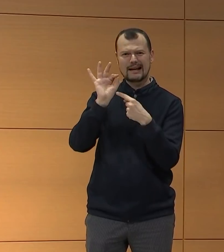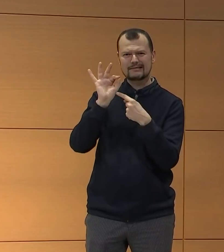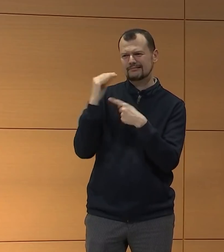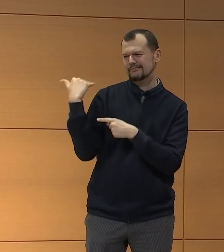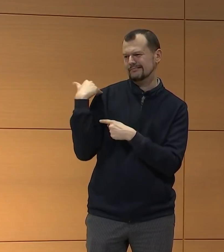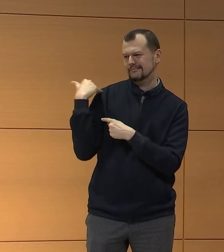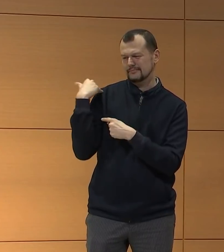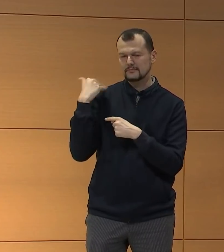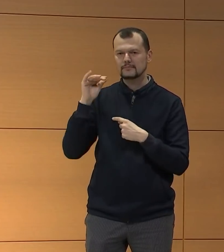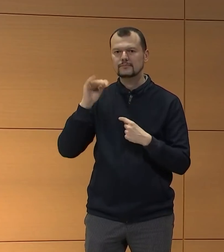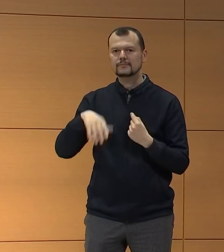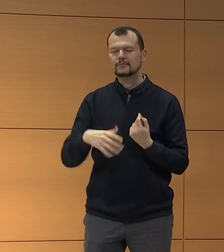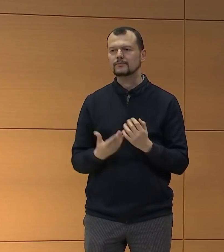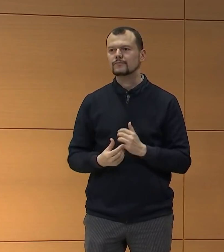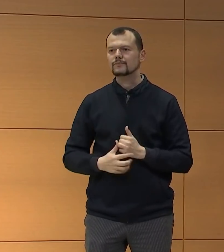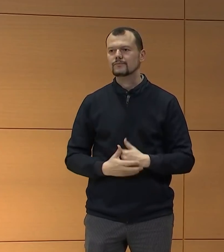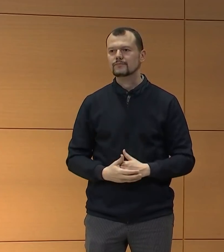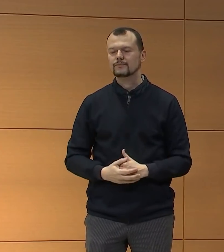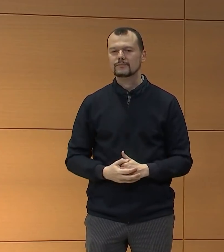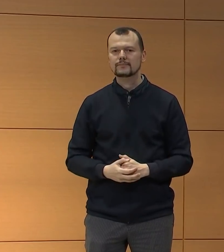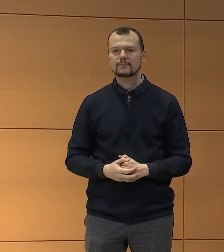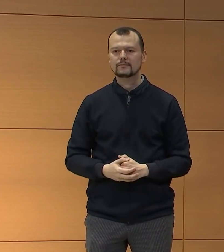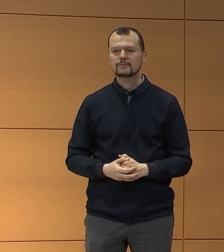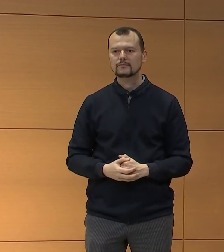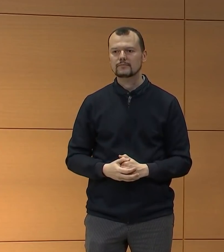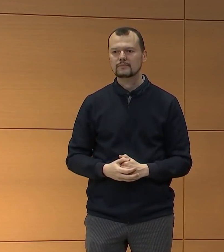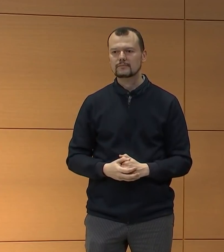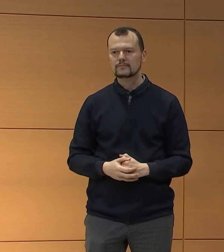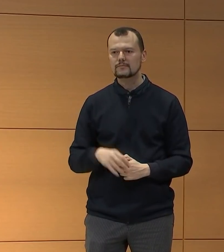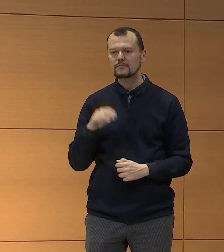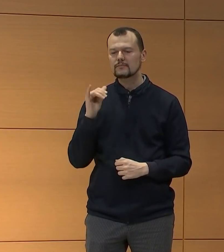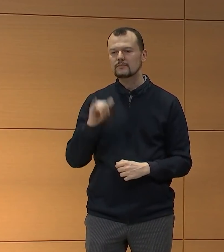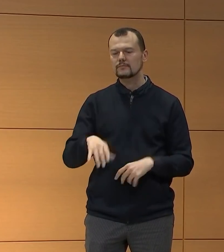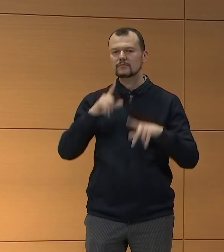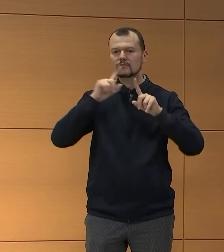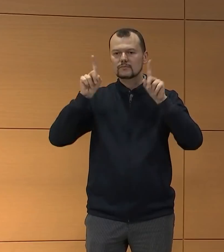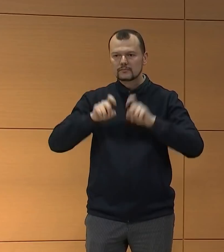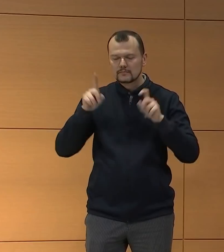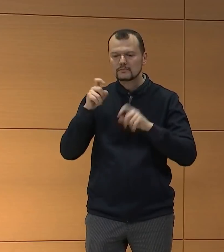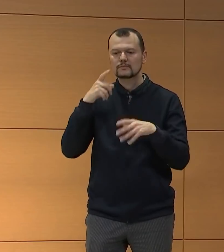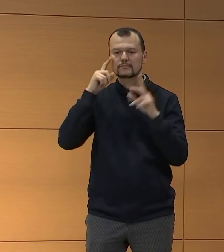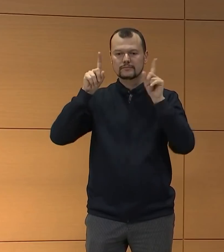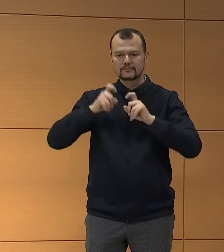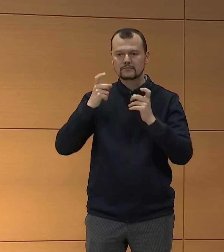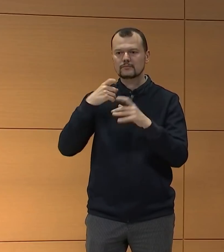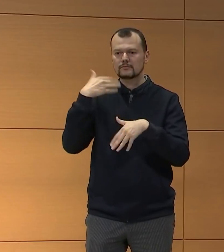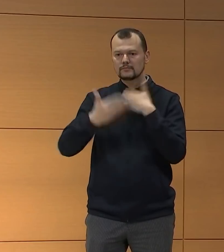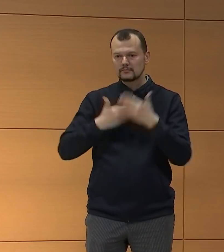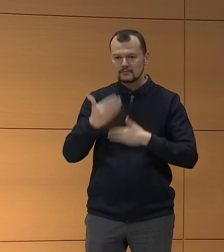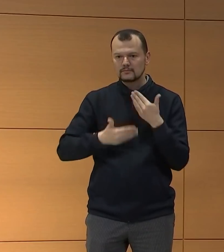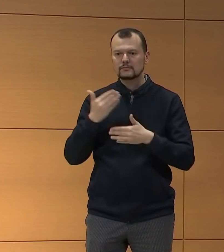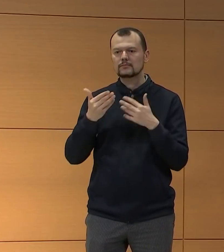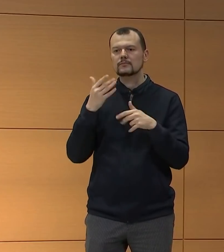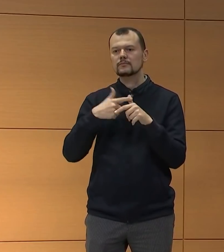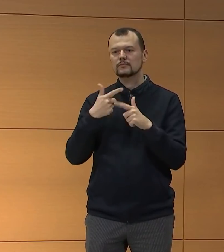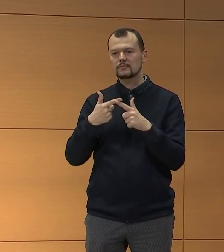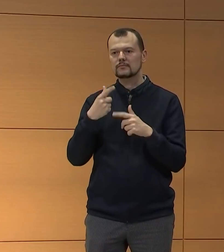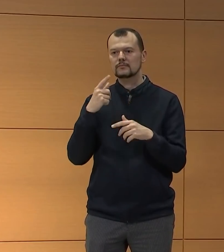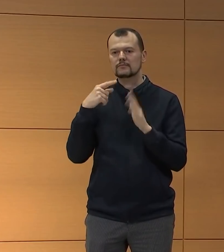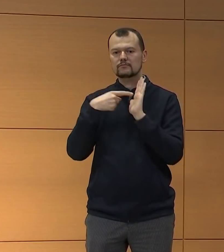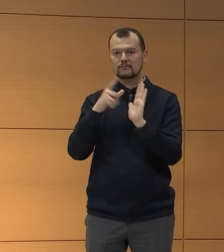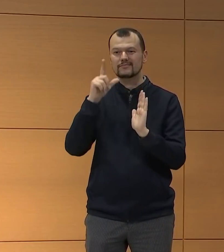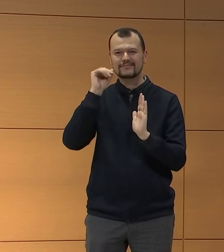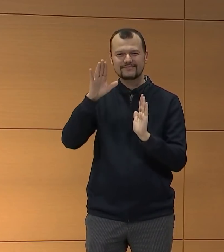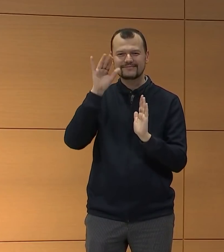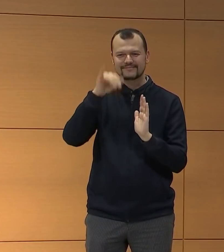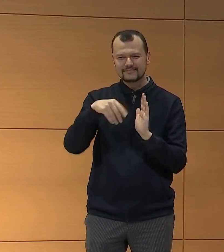spouse, and specimens were sent to the Virginia State Laboratory for testing on March 10th, and they were positive